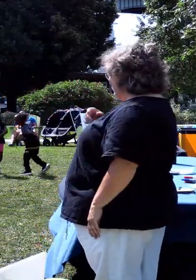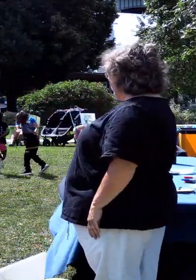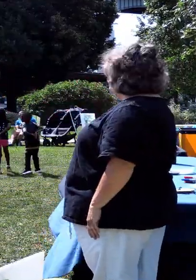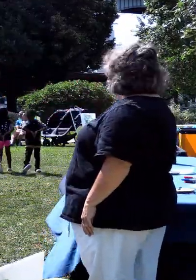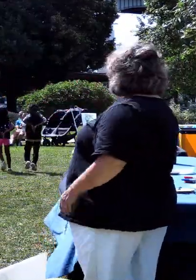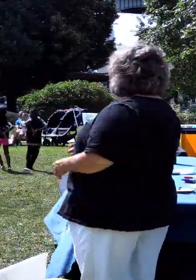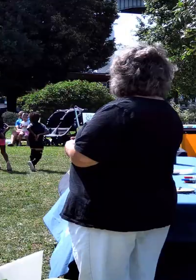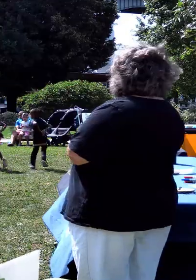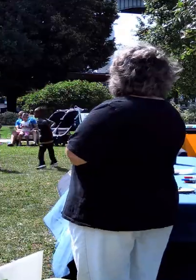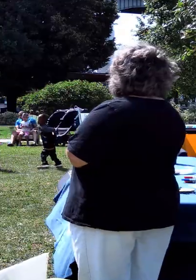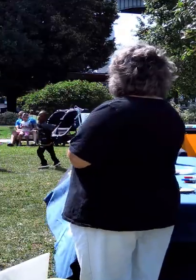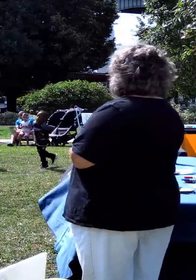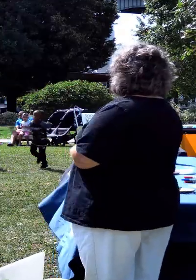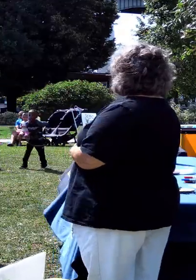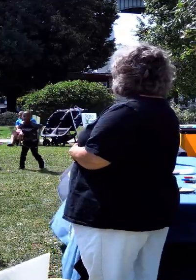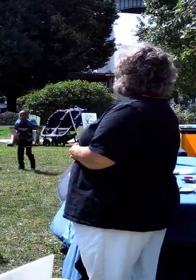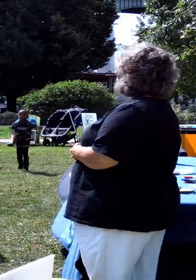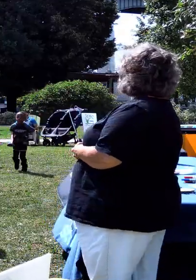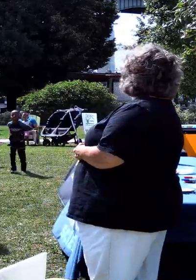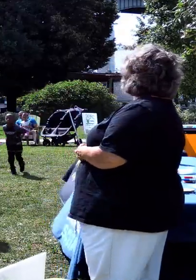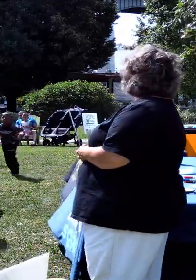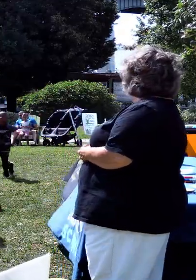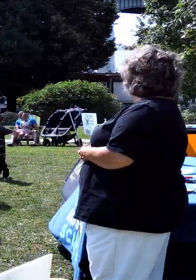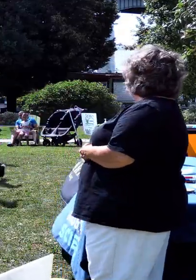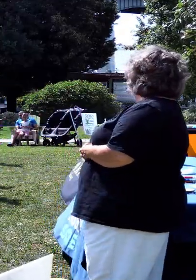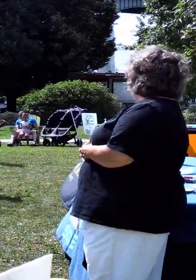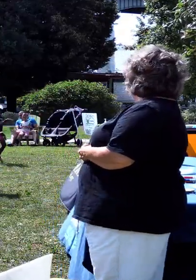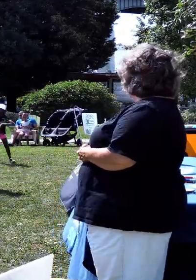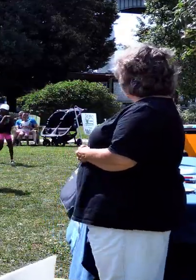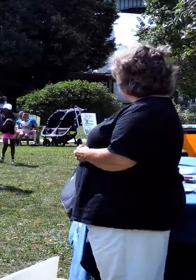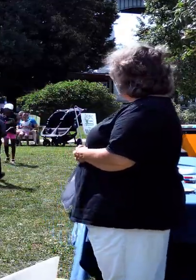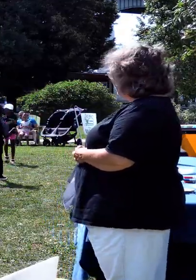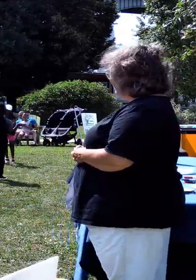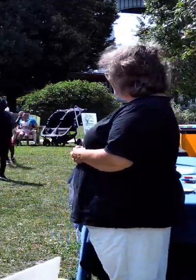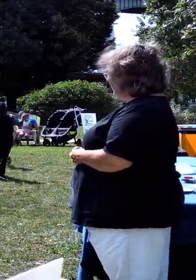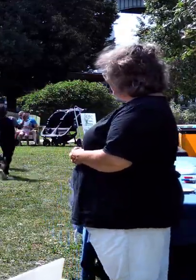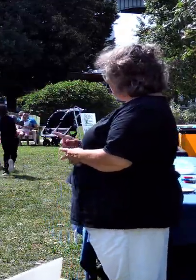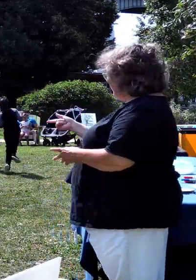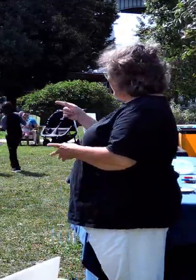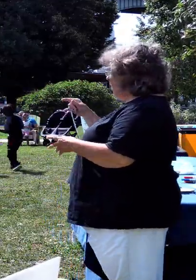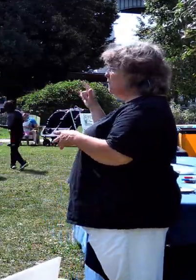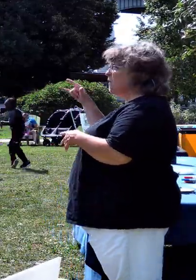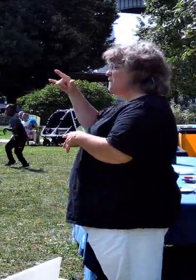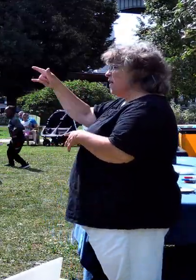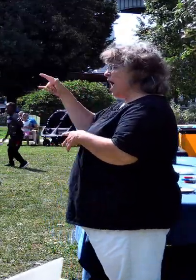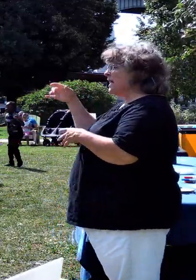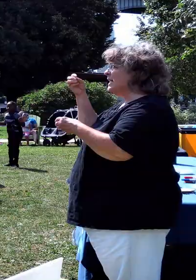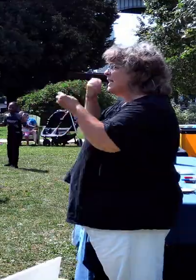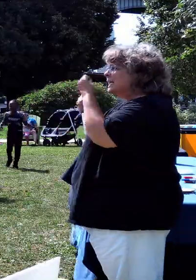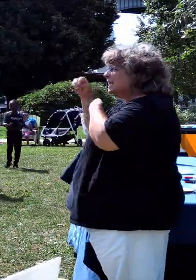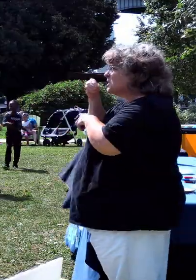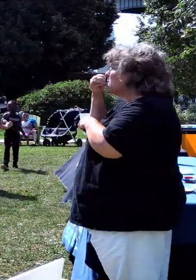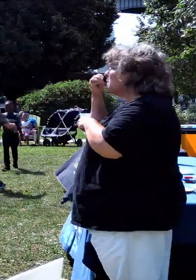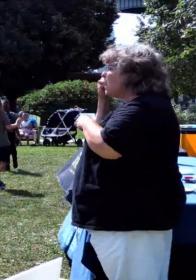But we're gonna be friendly bees. We're not gonna sting anyone. We're just gonna fly, maybe eat some pollen.